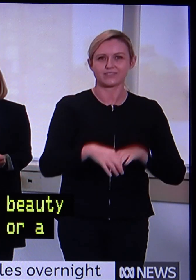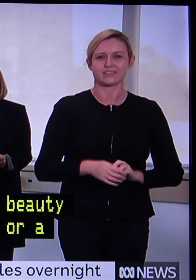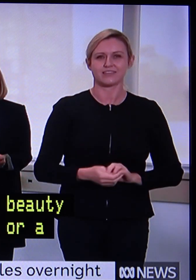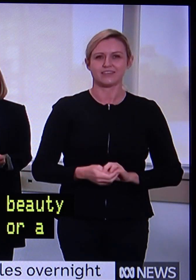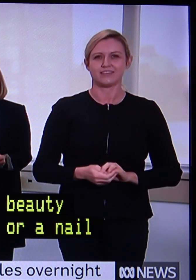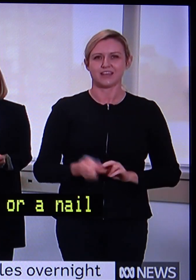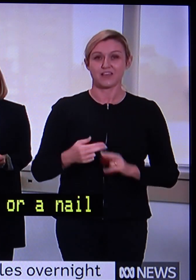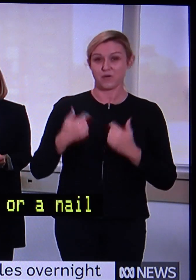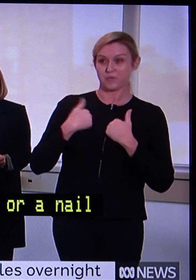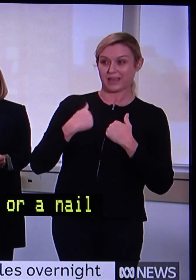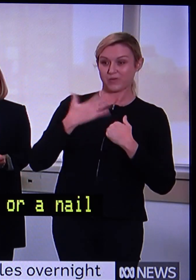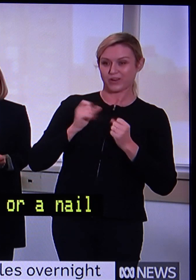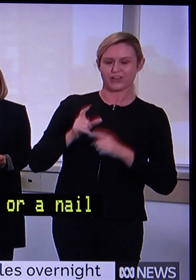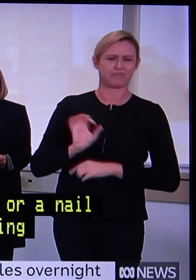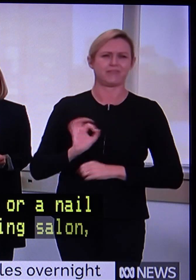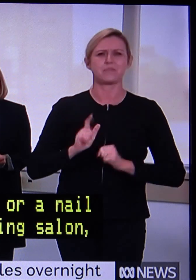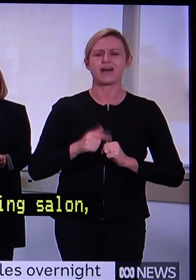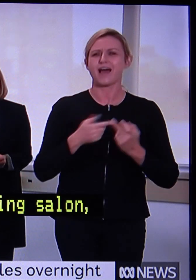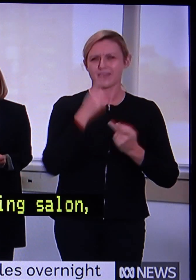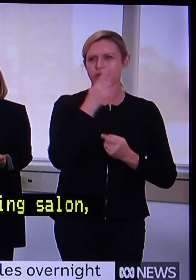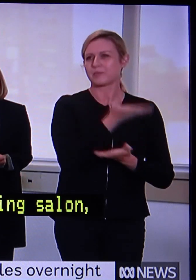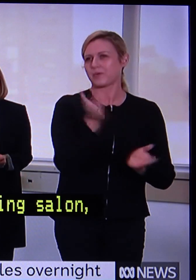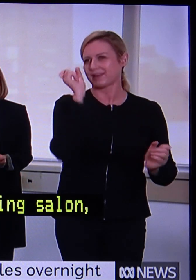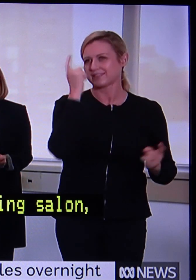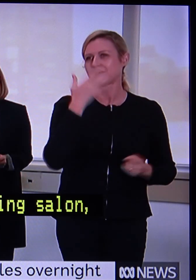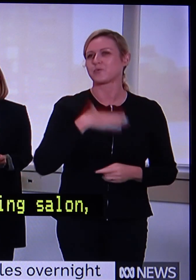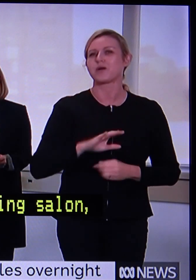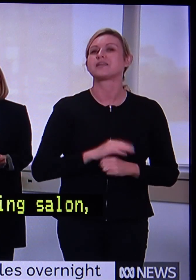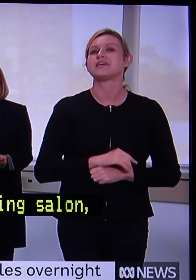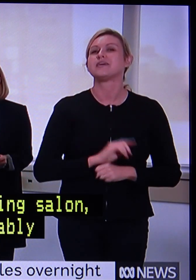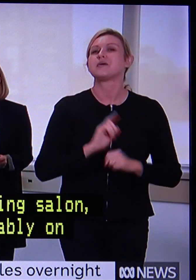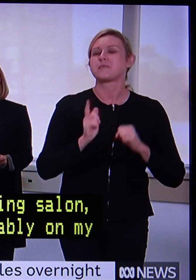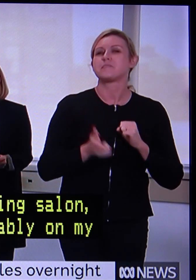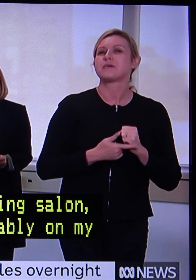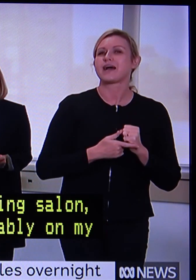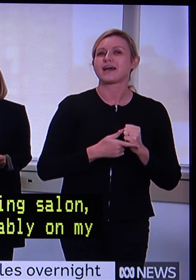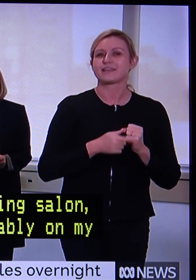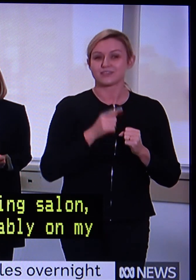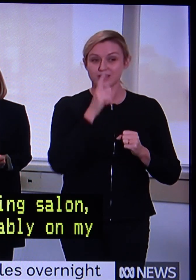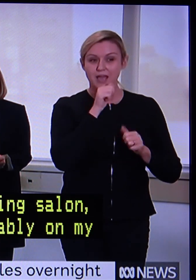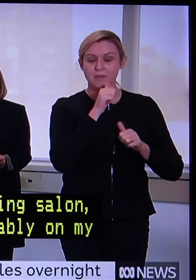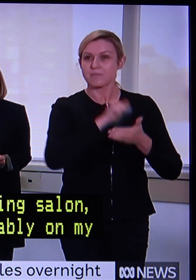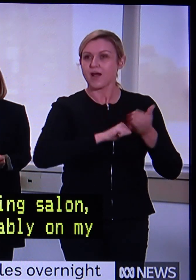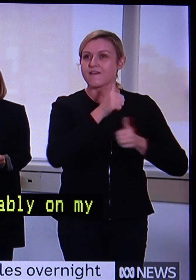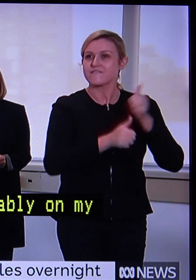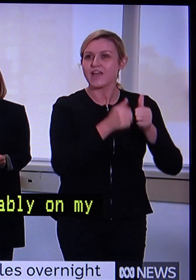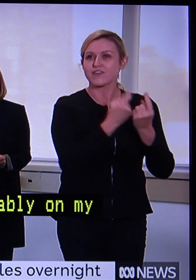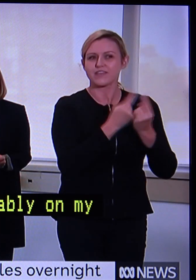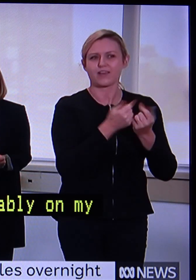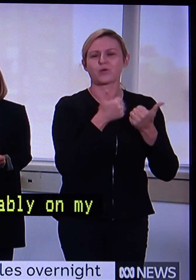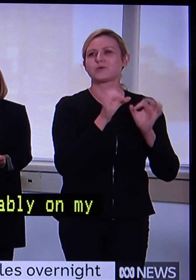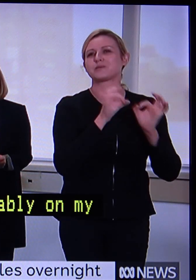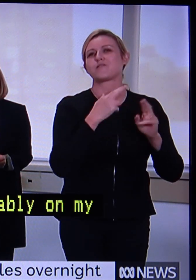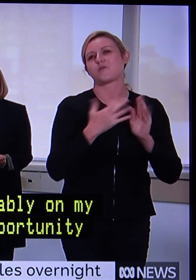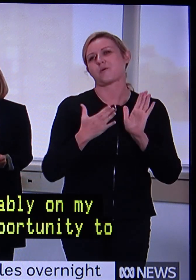really remarkably on my agenda, but still the opportunity to buy their favourite products is there. And how good is that with Mother's Day